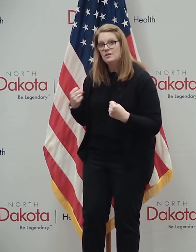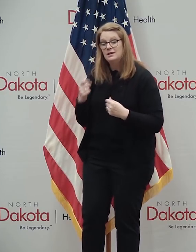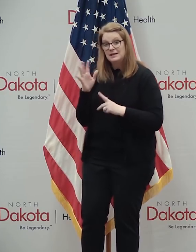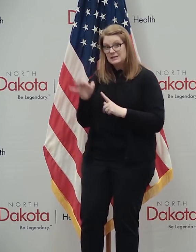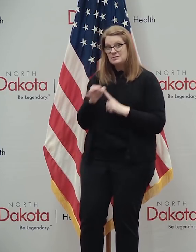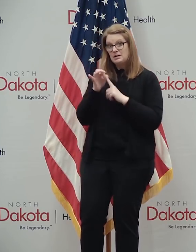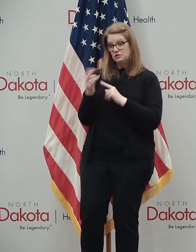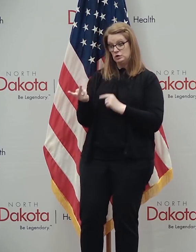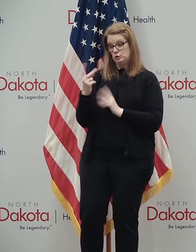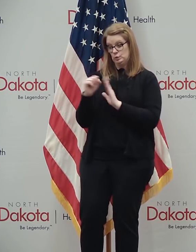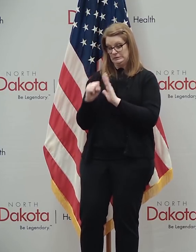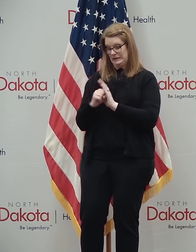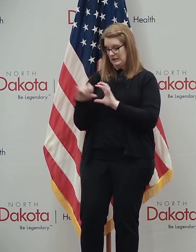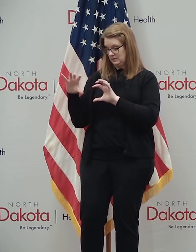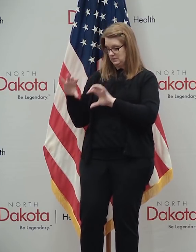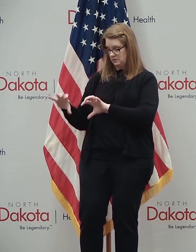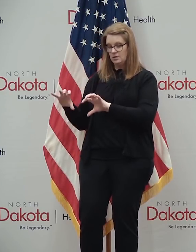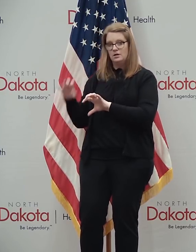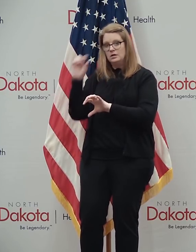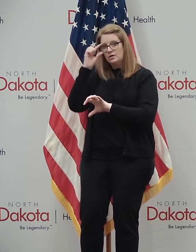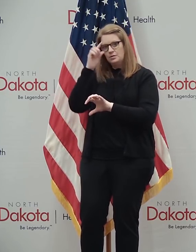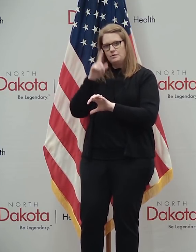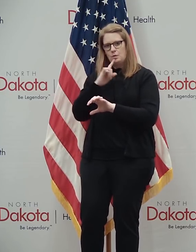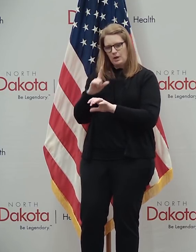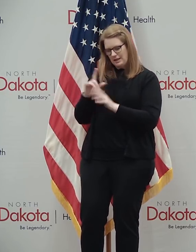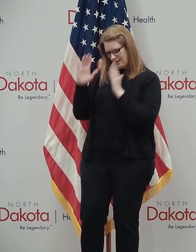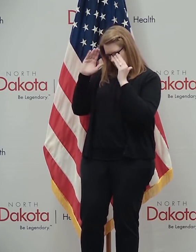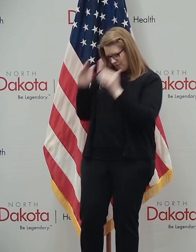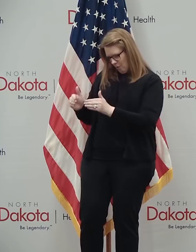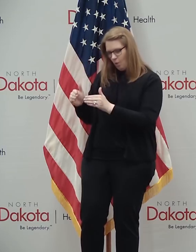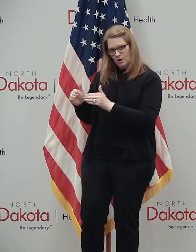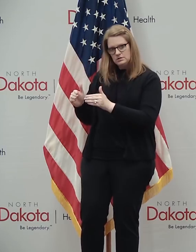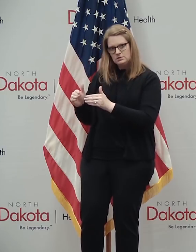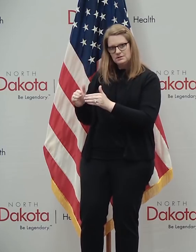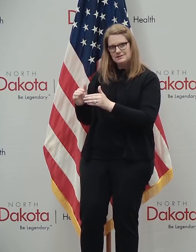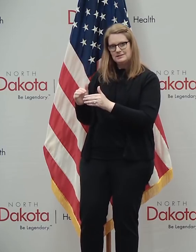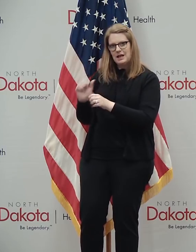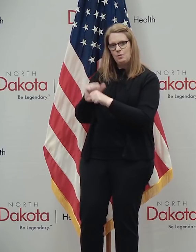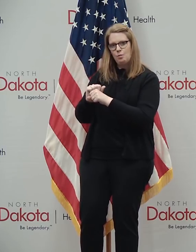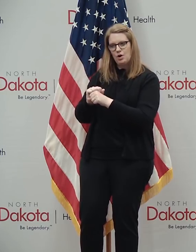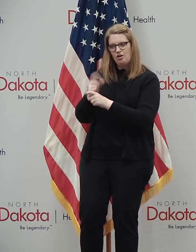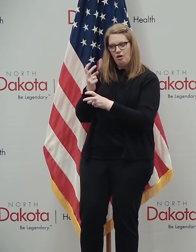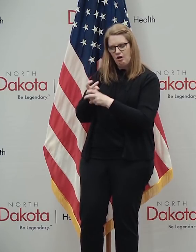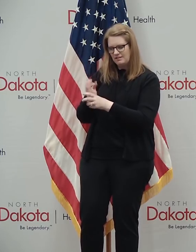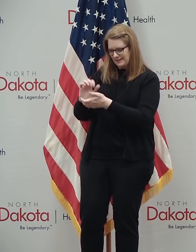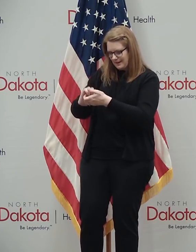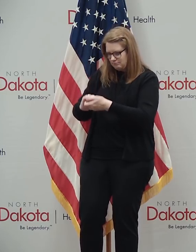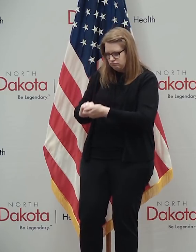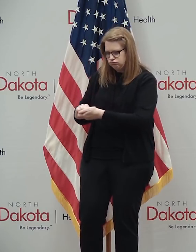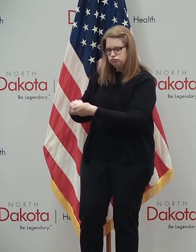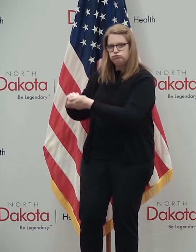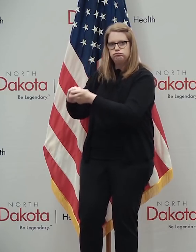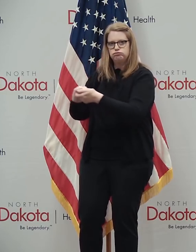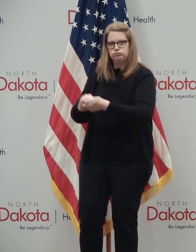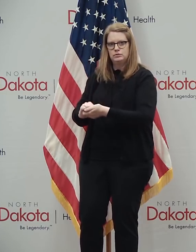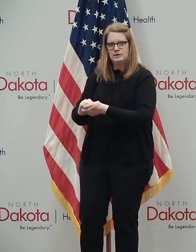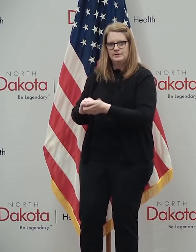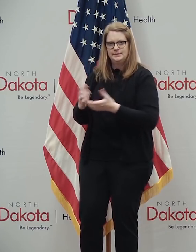states, we have to work extra hard to achieve the collaboration across state border to make sure, because you